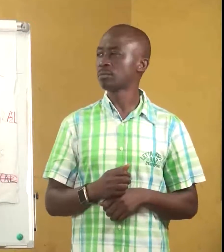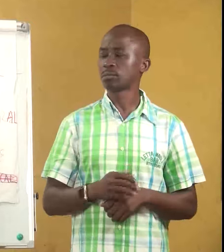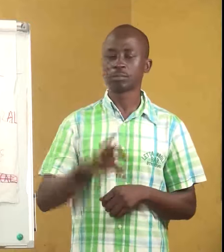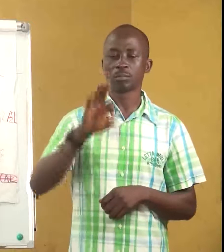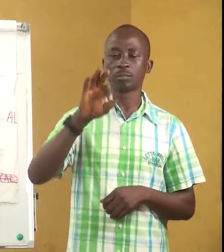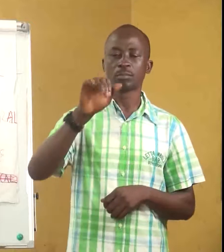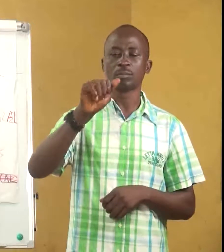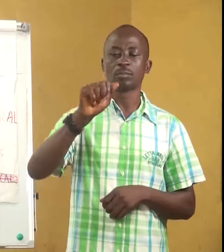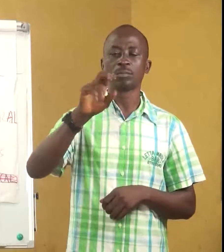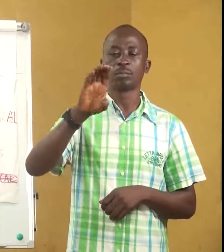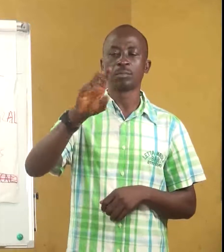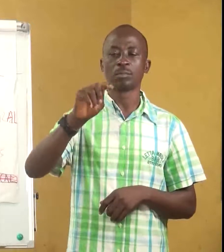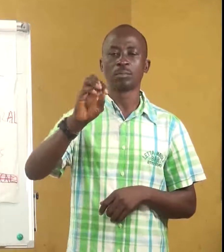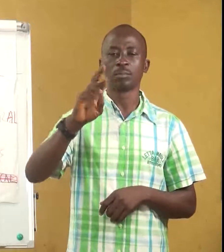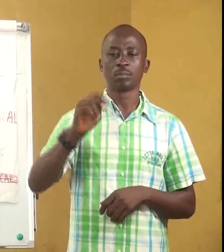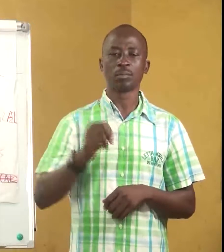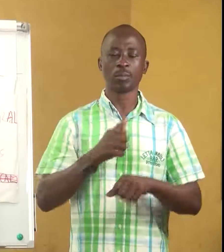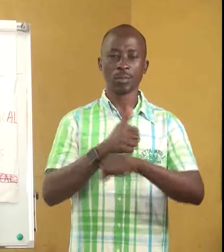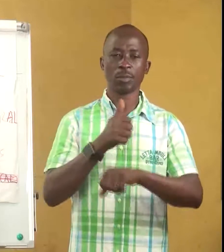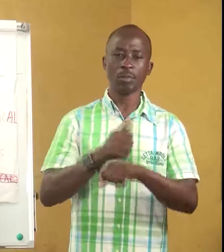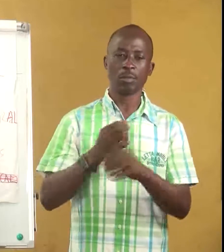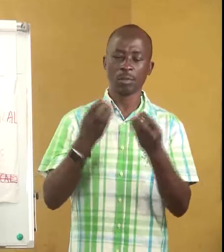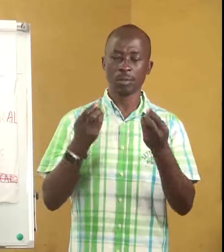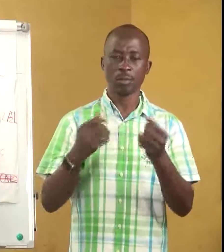factors affecting soil formation.